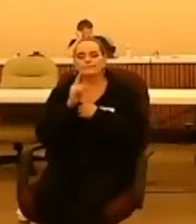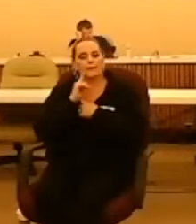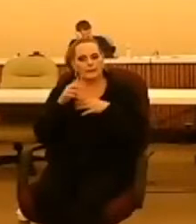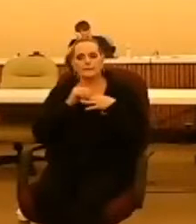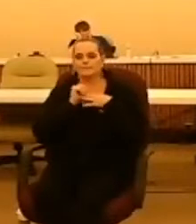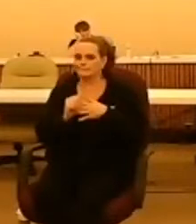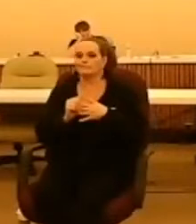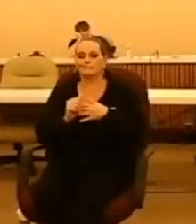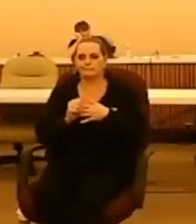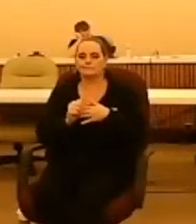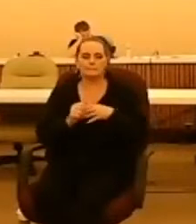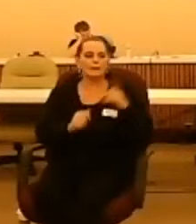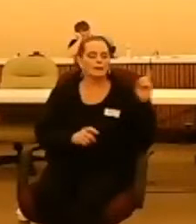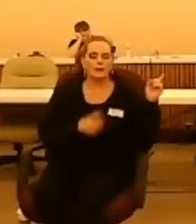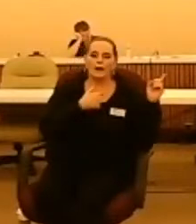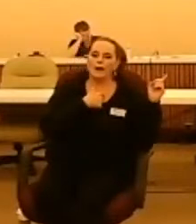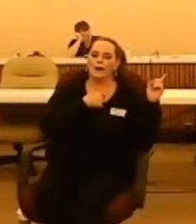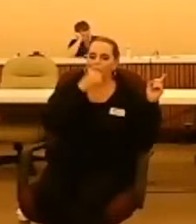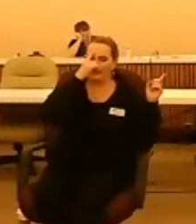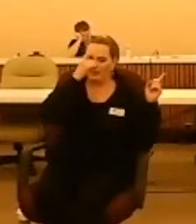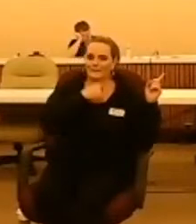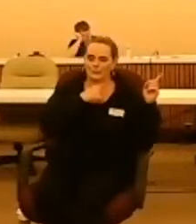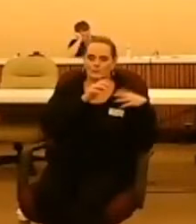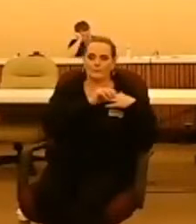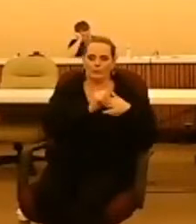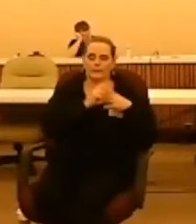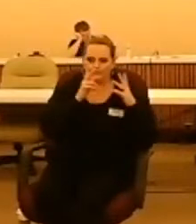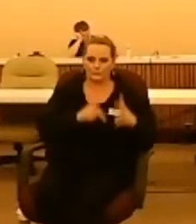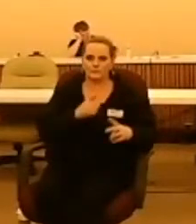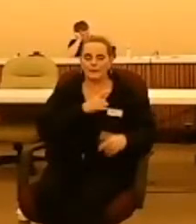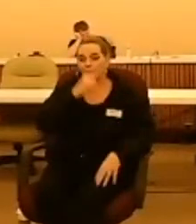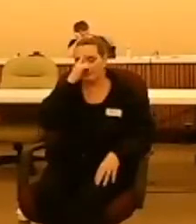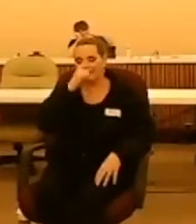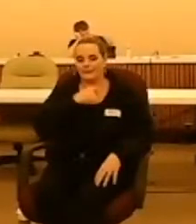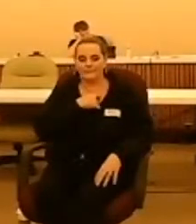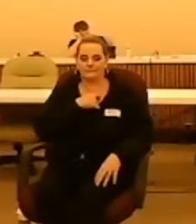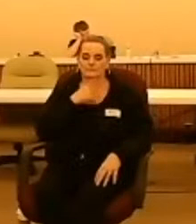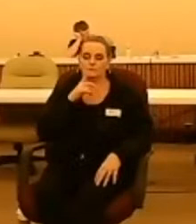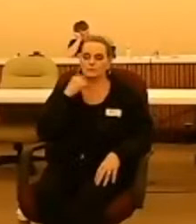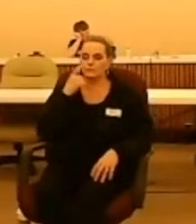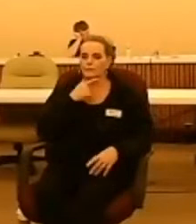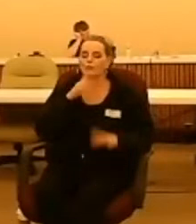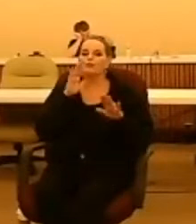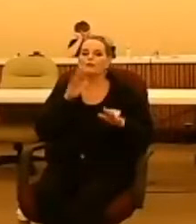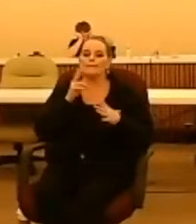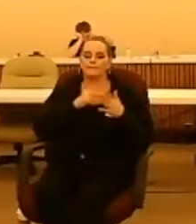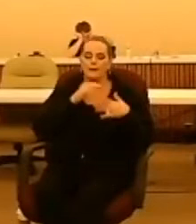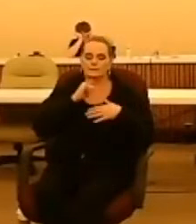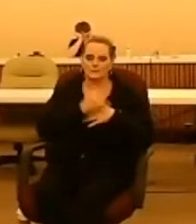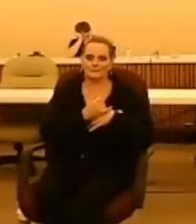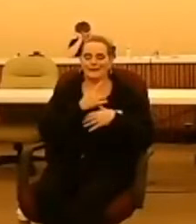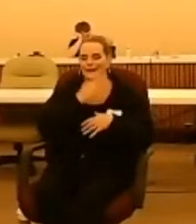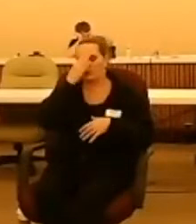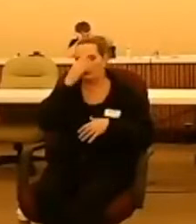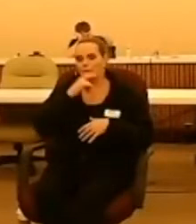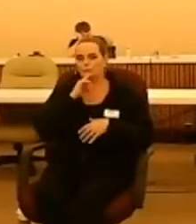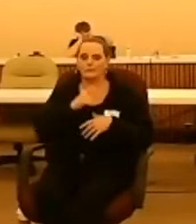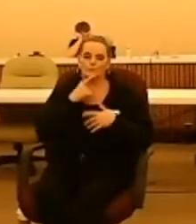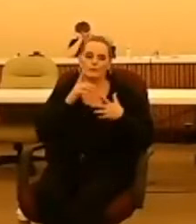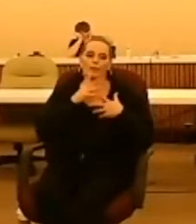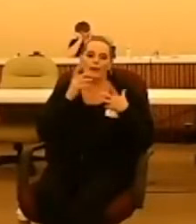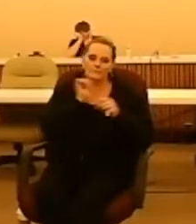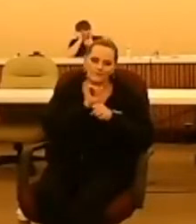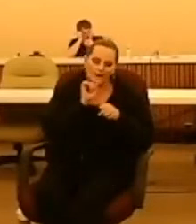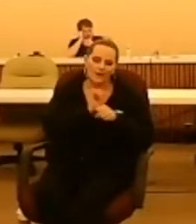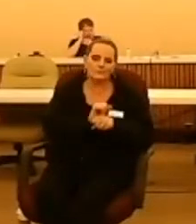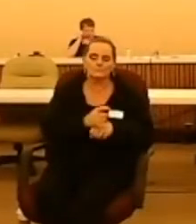took the, as far as I know, he was the lead person on it, and I think he, you know, it looks like a great project, and I know he really put a lot of time and his